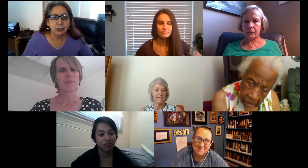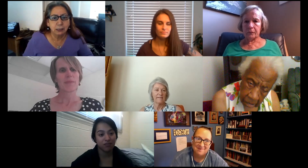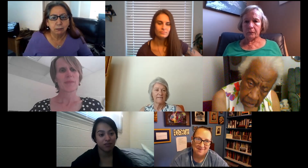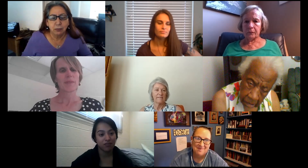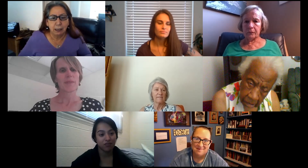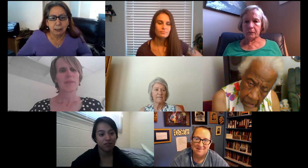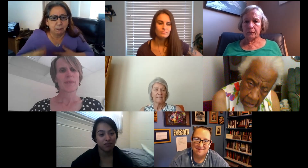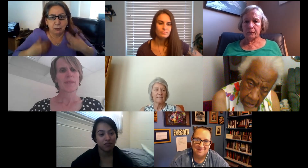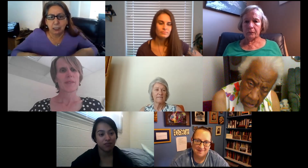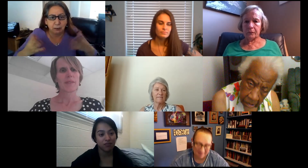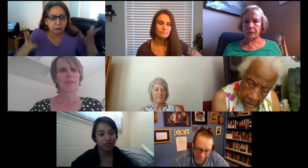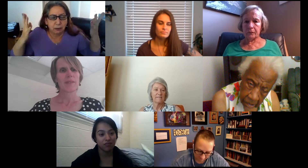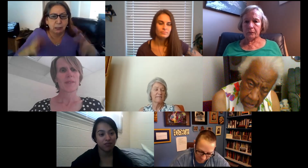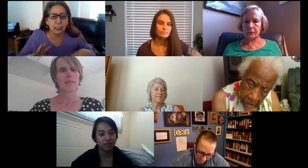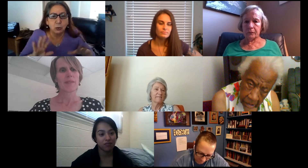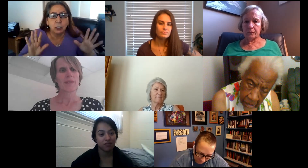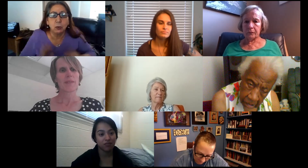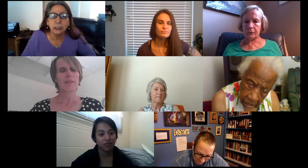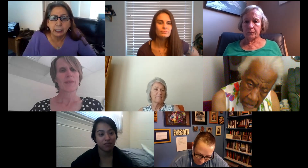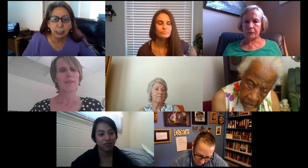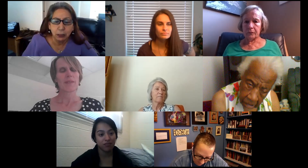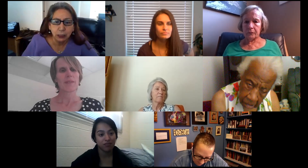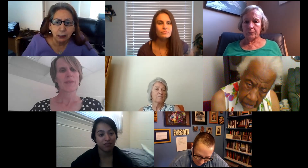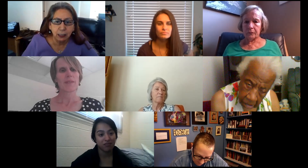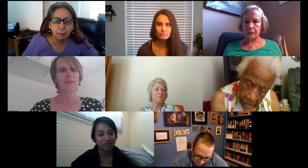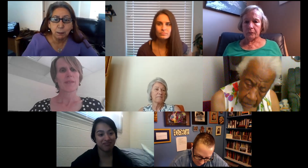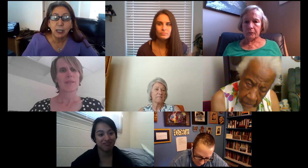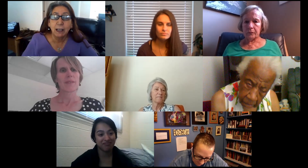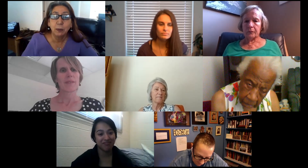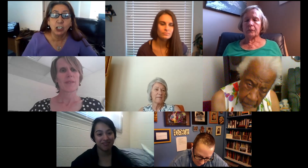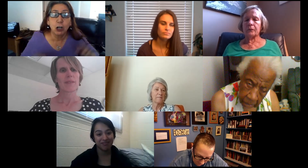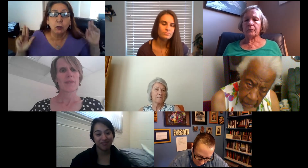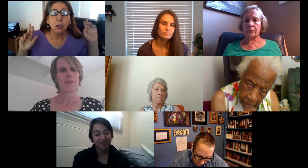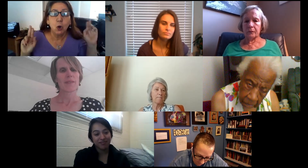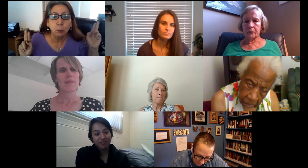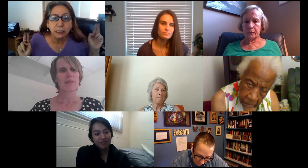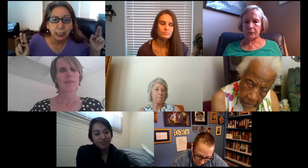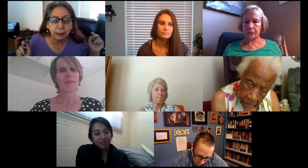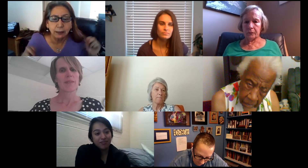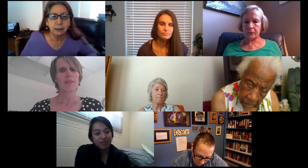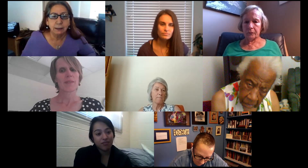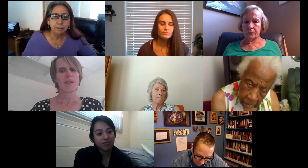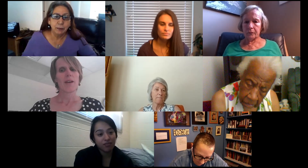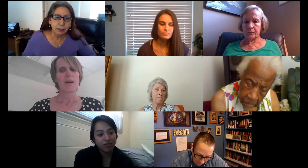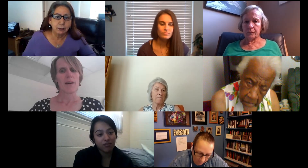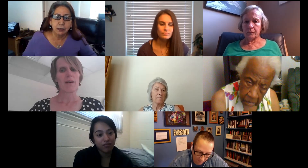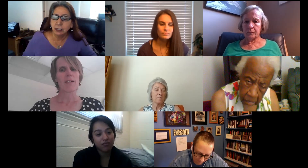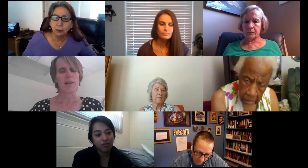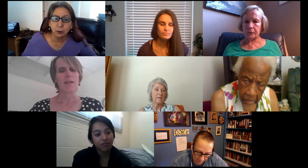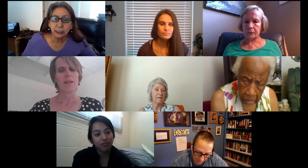just, they do their own sign language. A lot of people have what they call home signs, you know, because they don't know sign